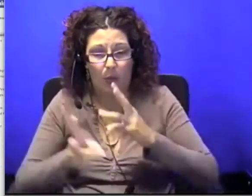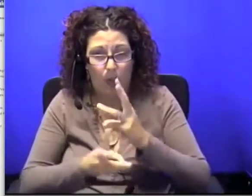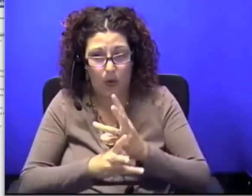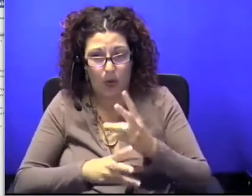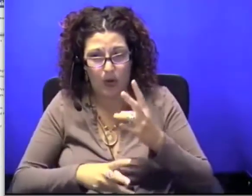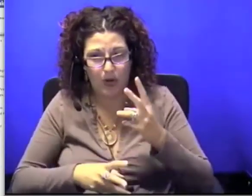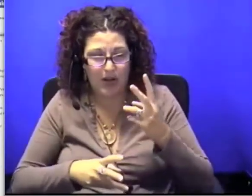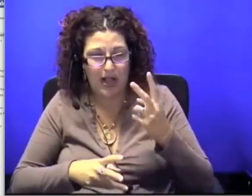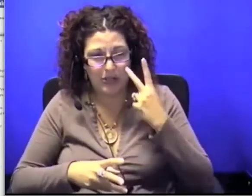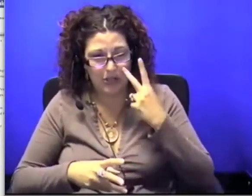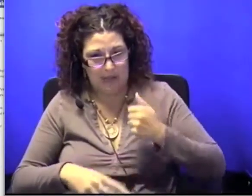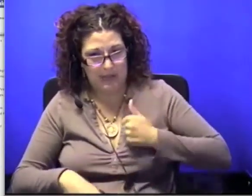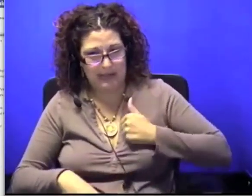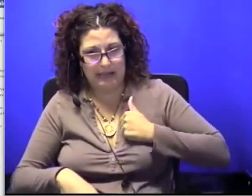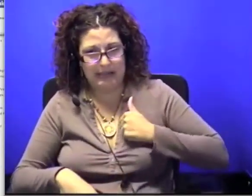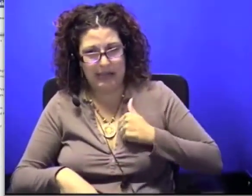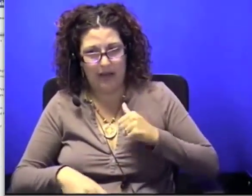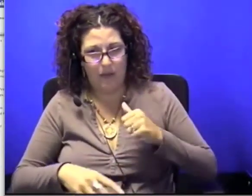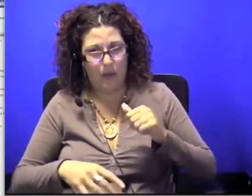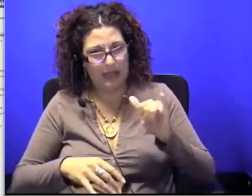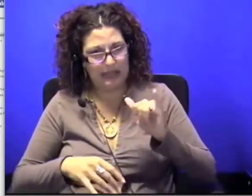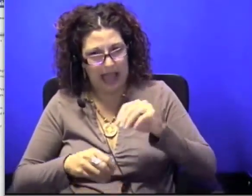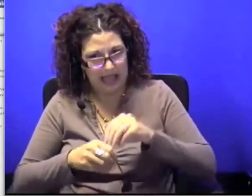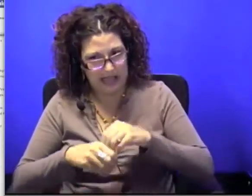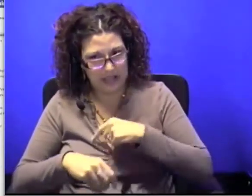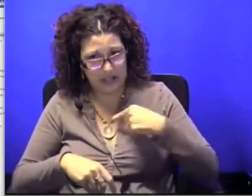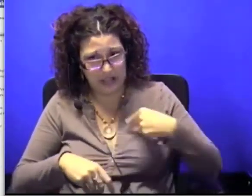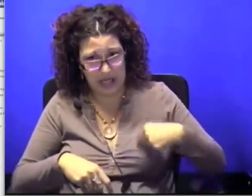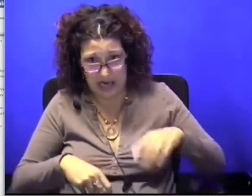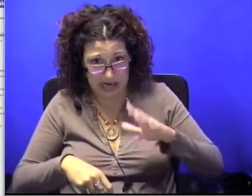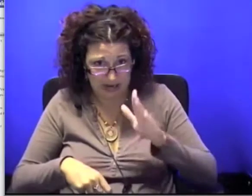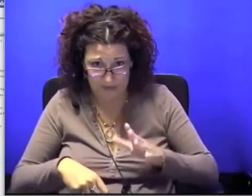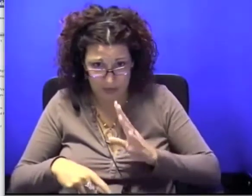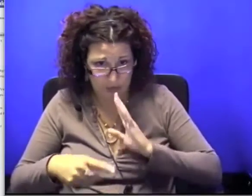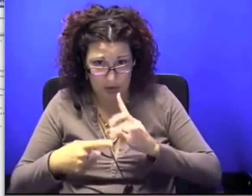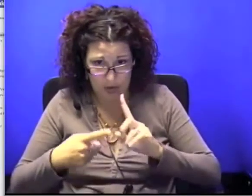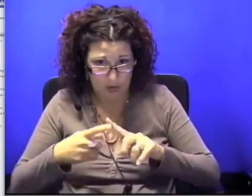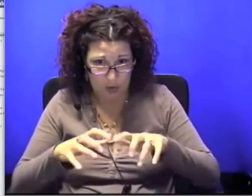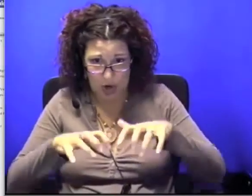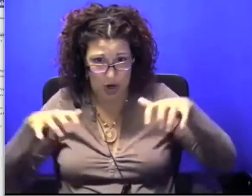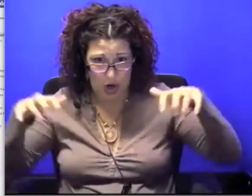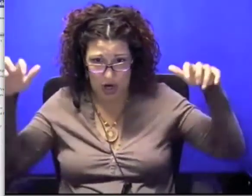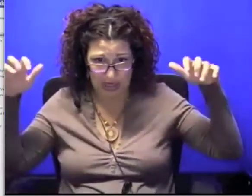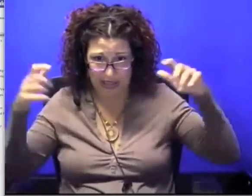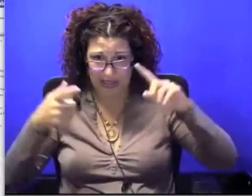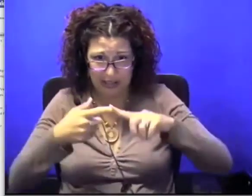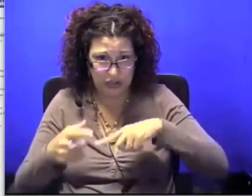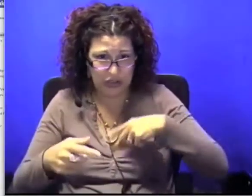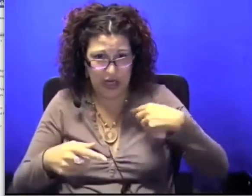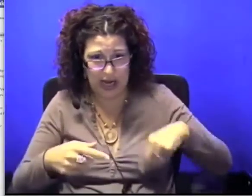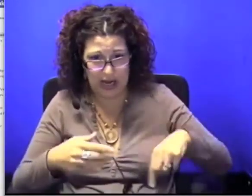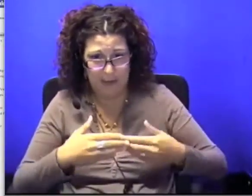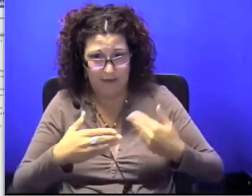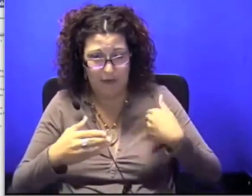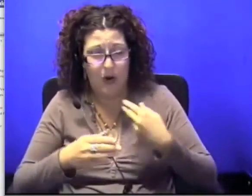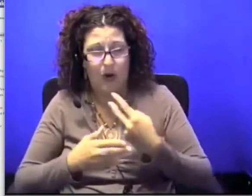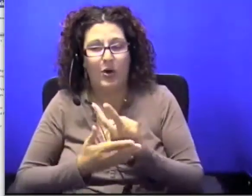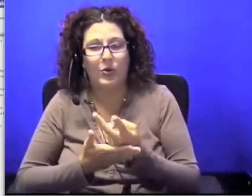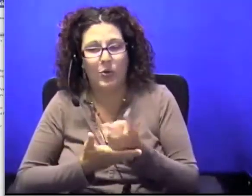Now, I got to see myself what it was like in China. And I'd never spoken to an audience in China before. And just 2